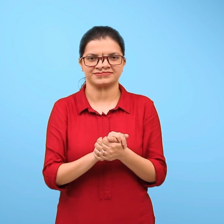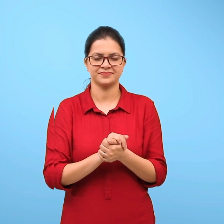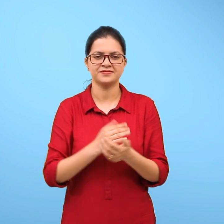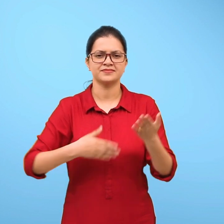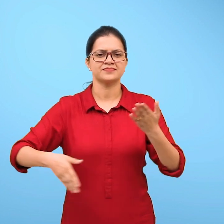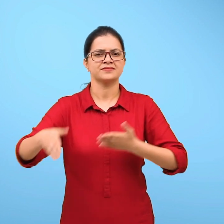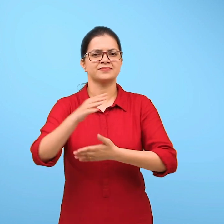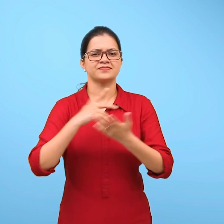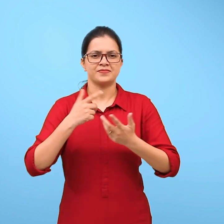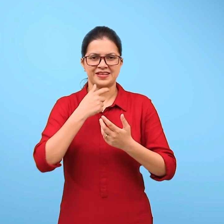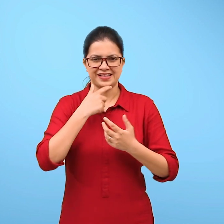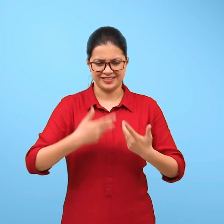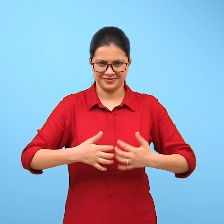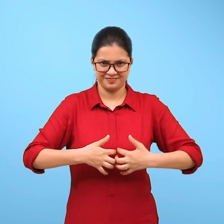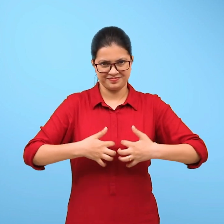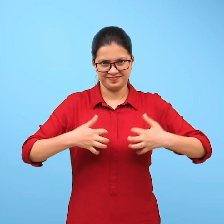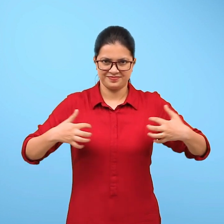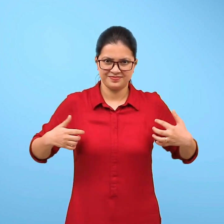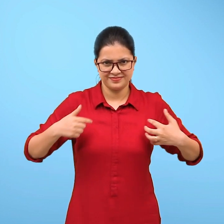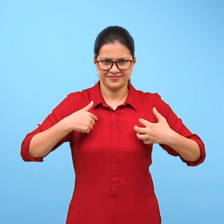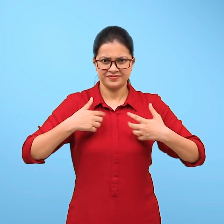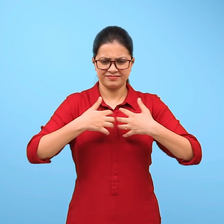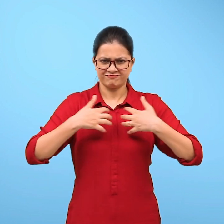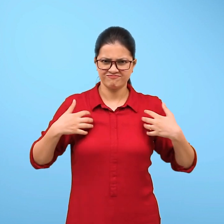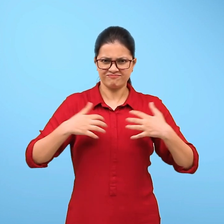We see that the ribs are curiously bent.